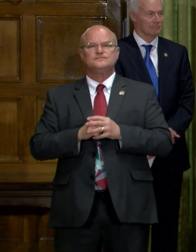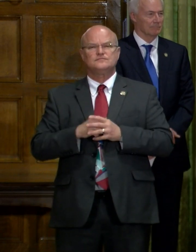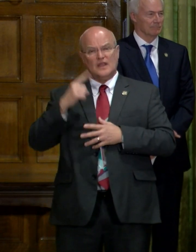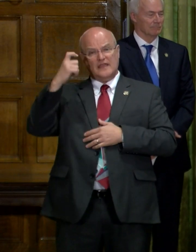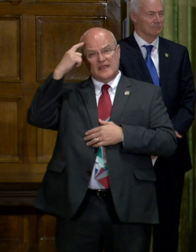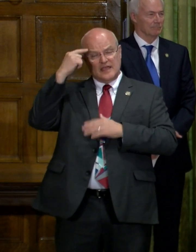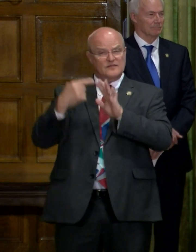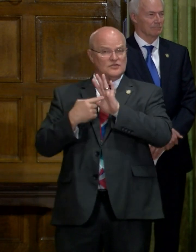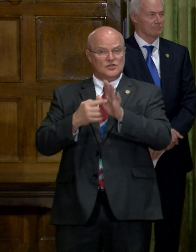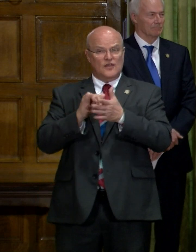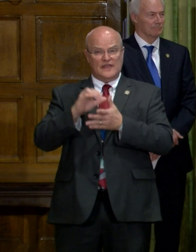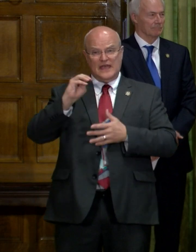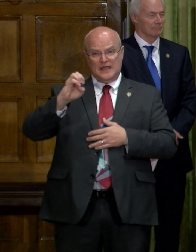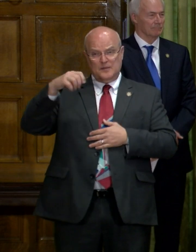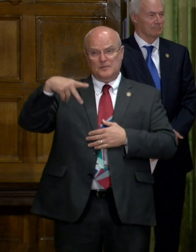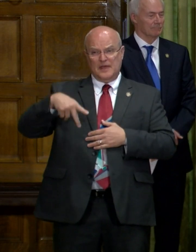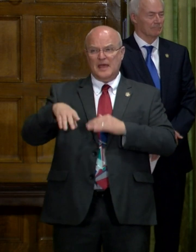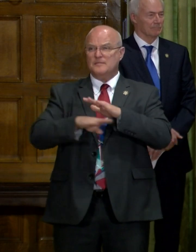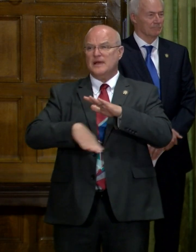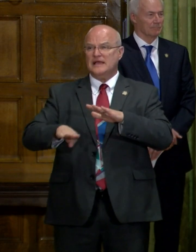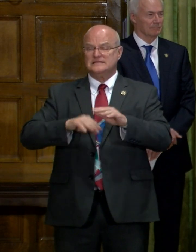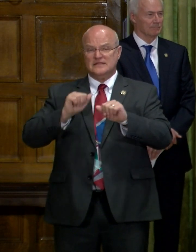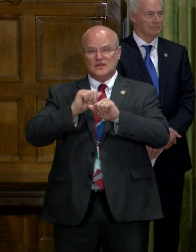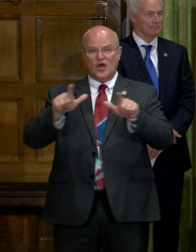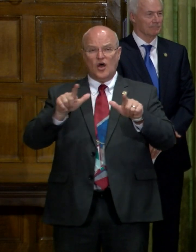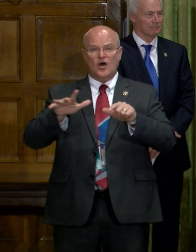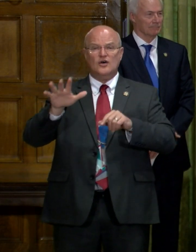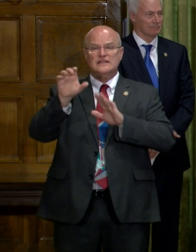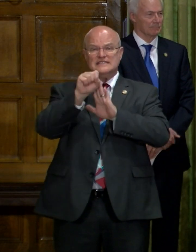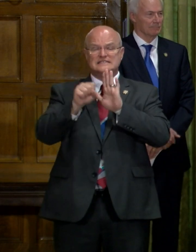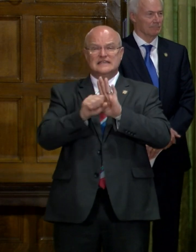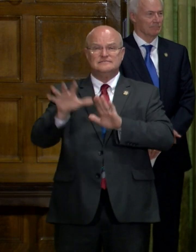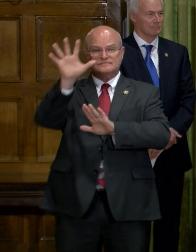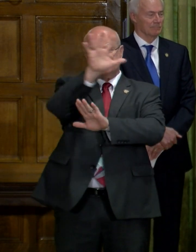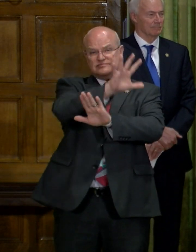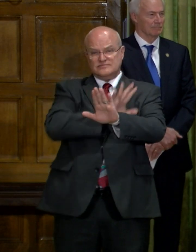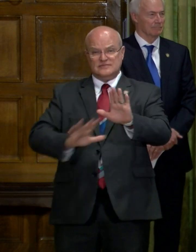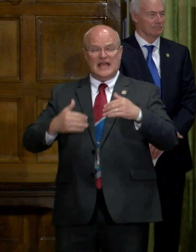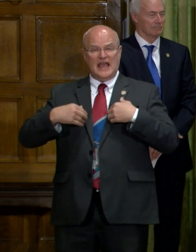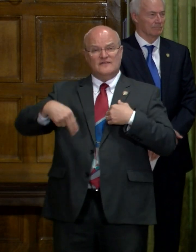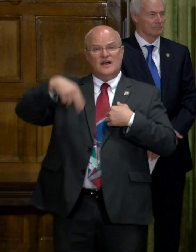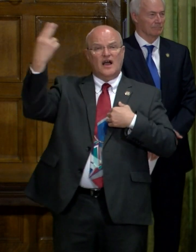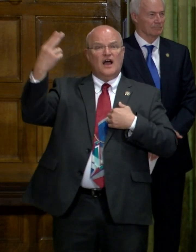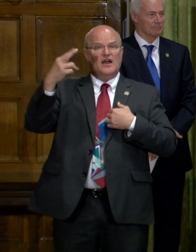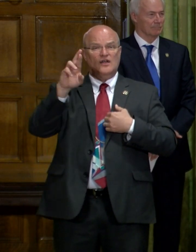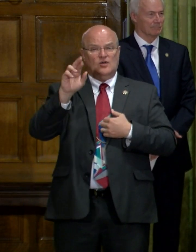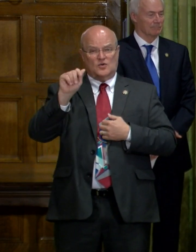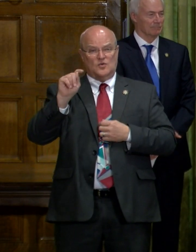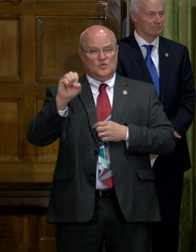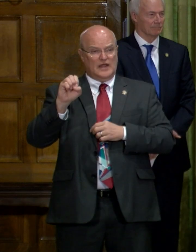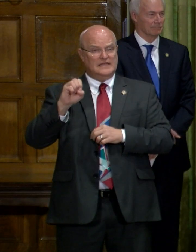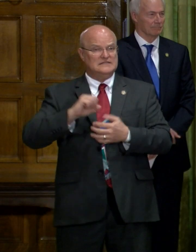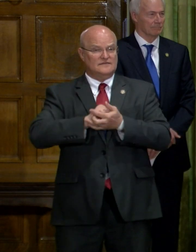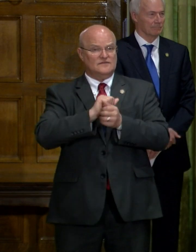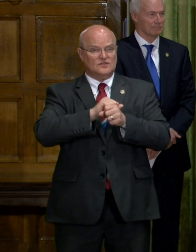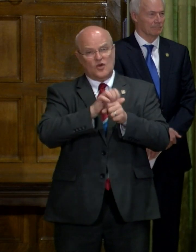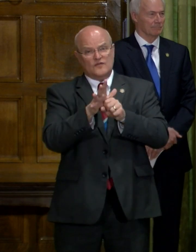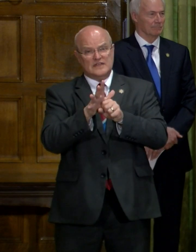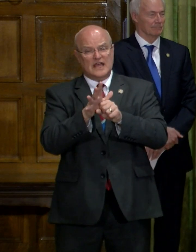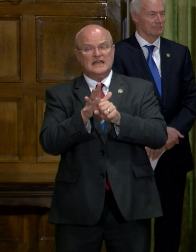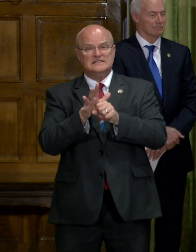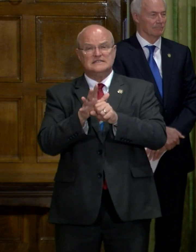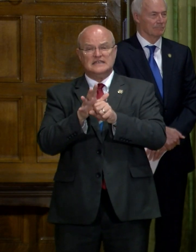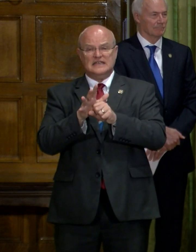and the governor showed you that map, you know, basically all of the surrounding states have higher rates of COVID-19